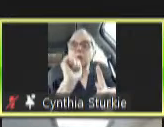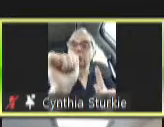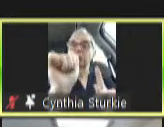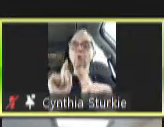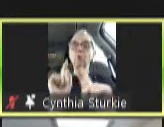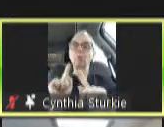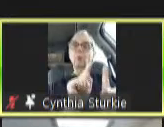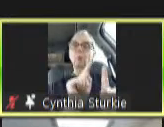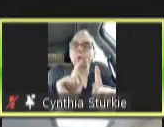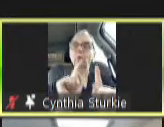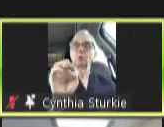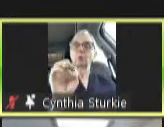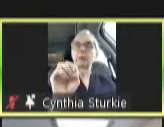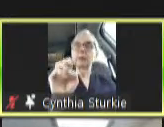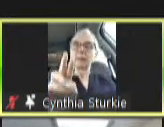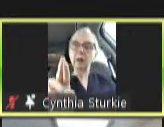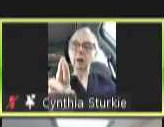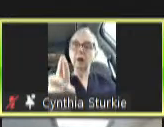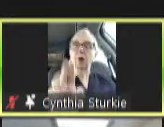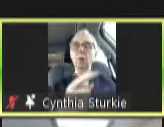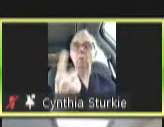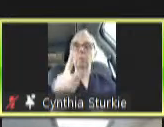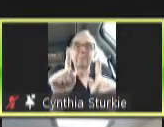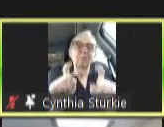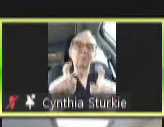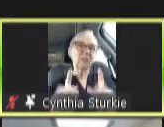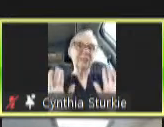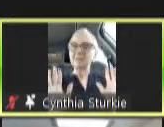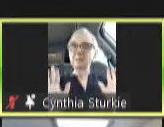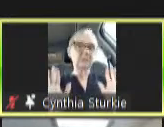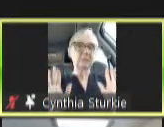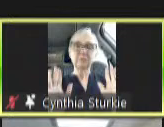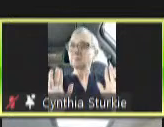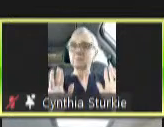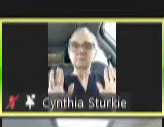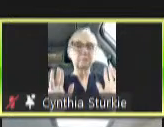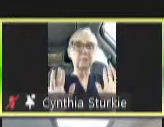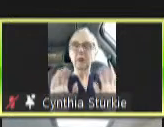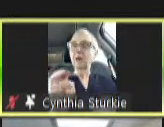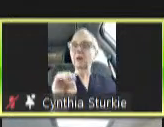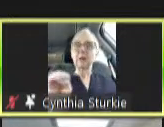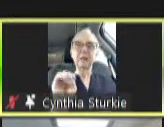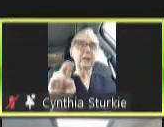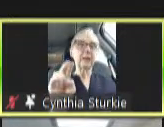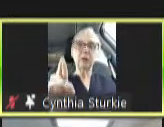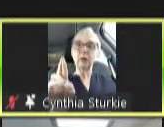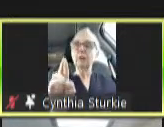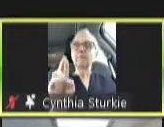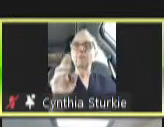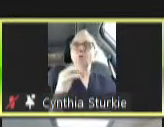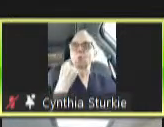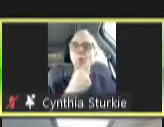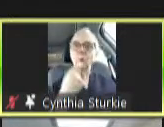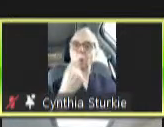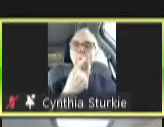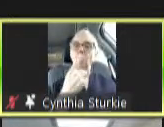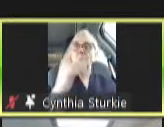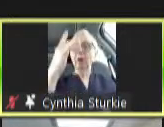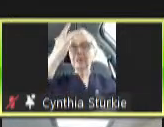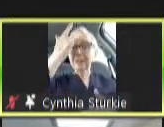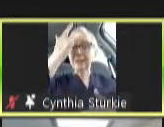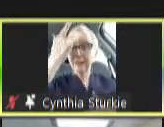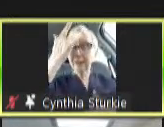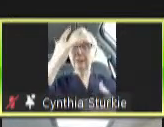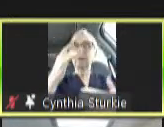emergency department solely to get tested. Our emergency departments are to take care of people who are ill.